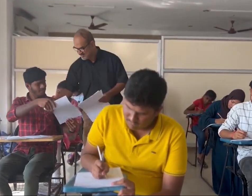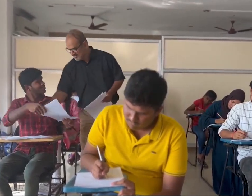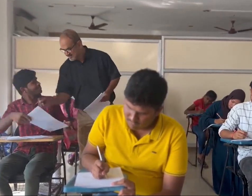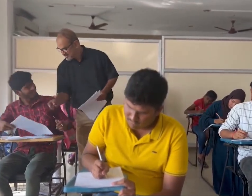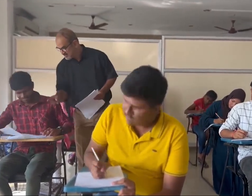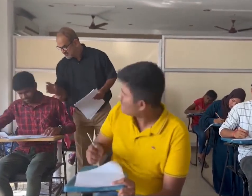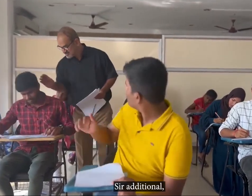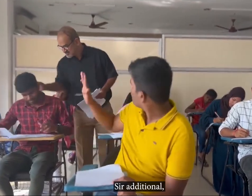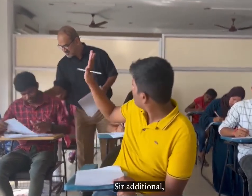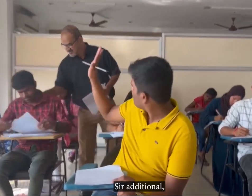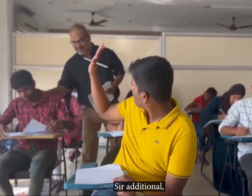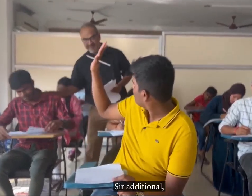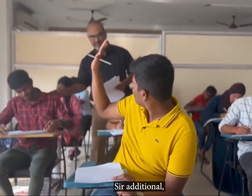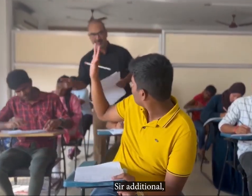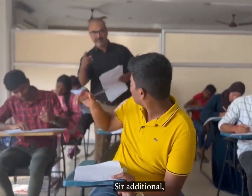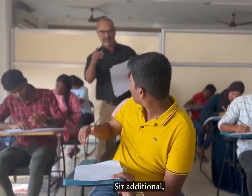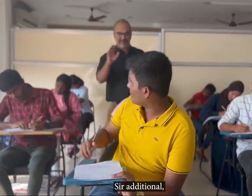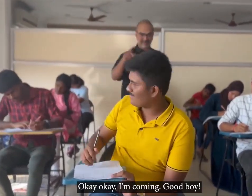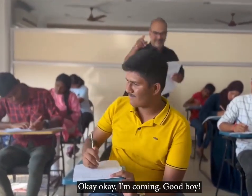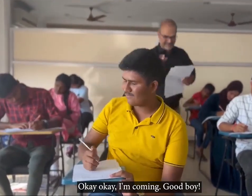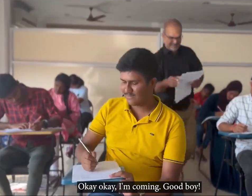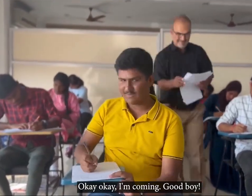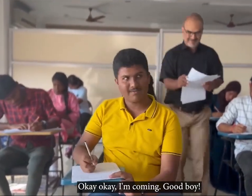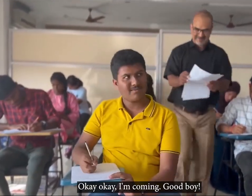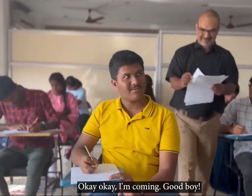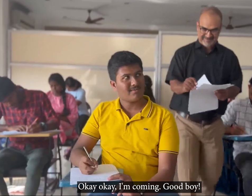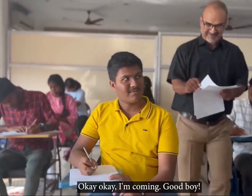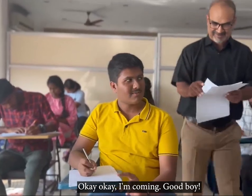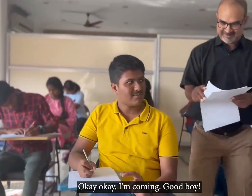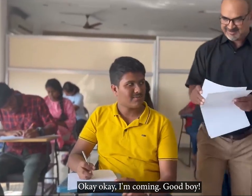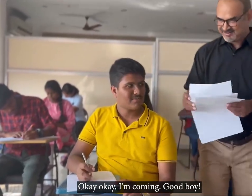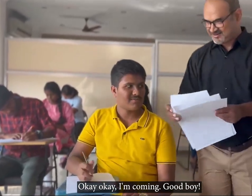Sir additional. Ok. Ok. I am coming. Good boy. Good boy.